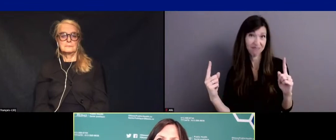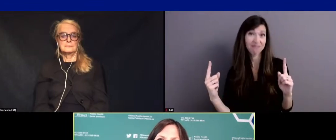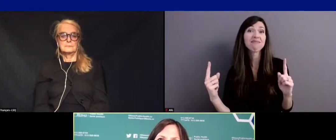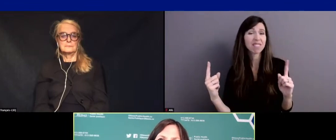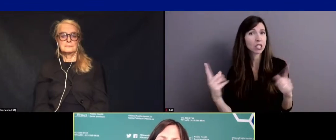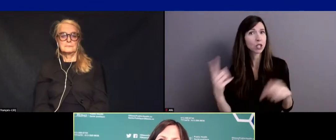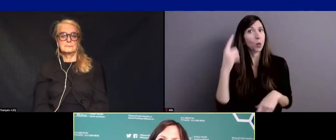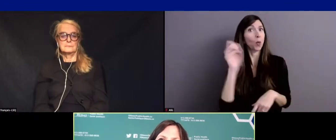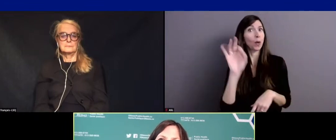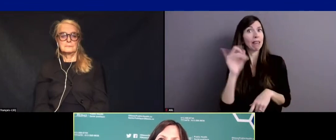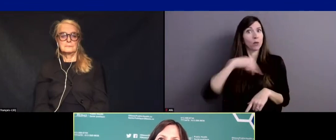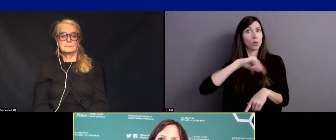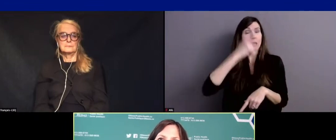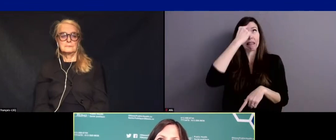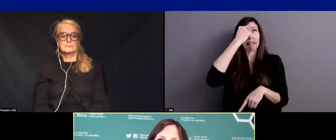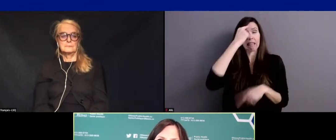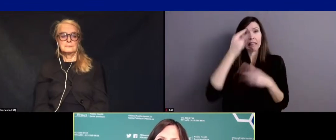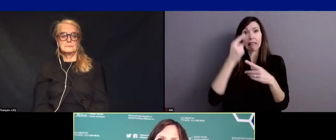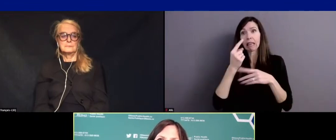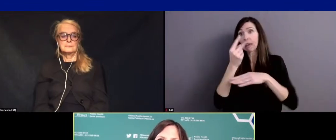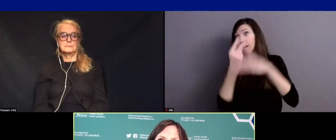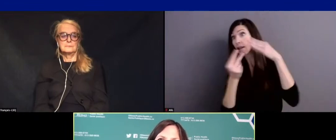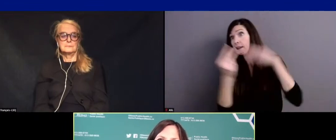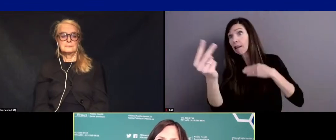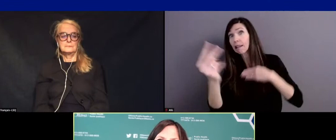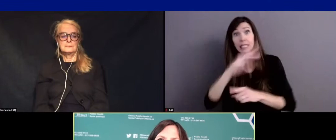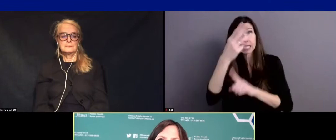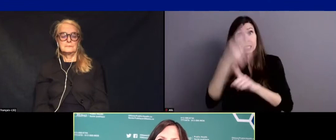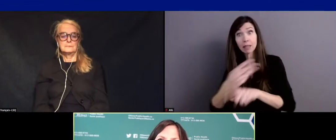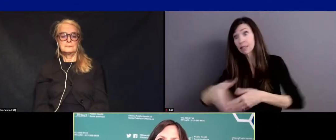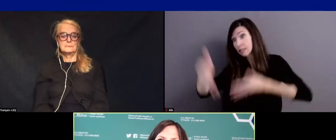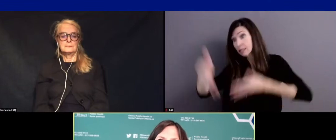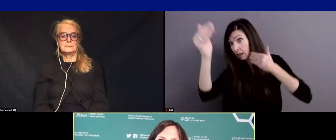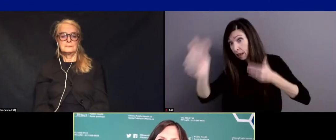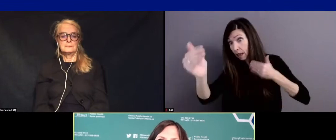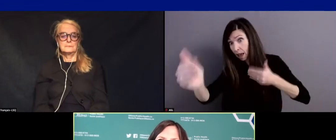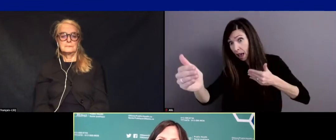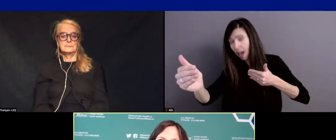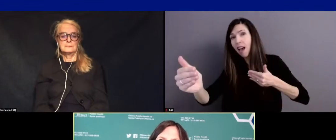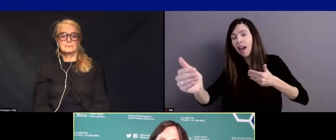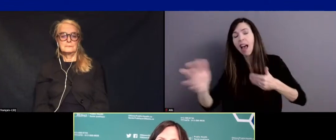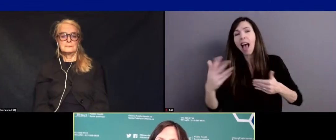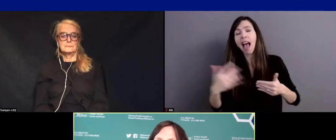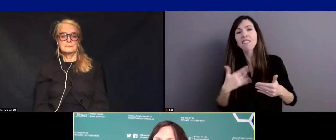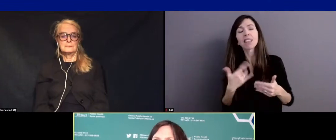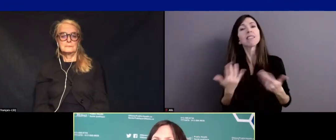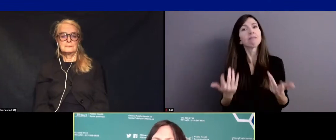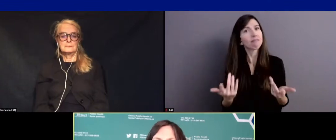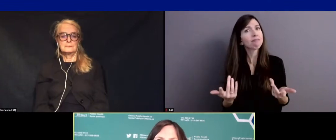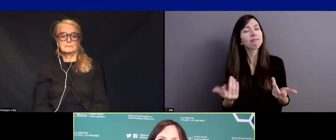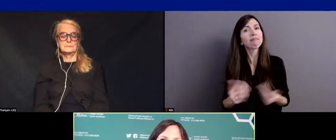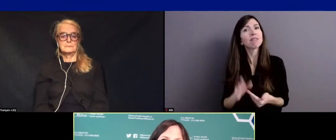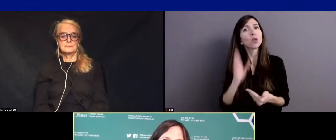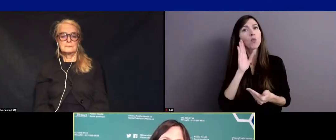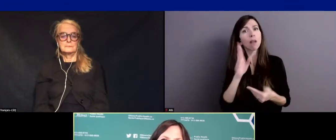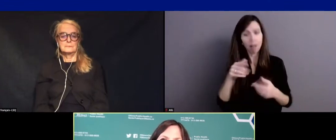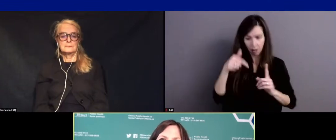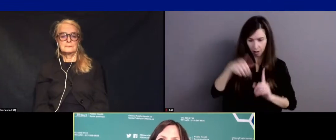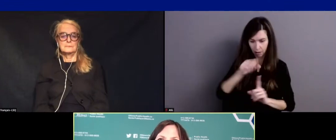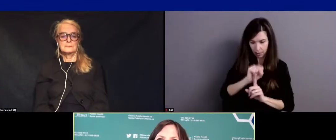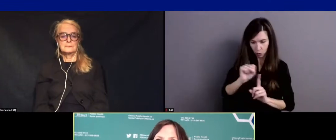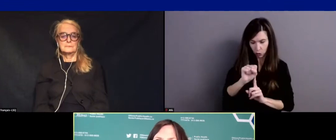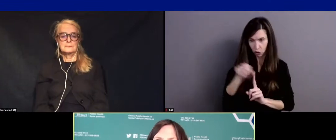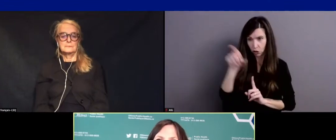longer horizon takes us past this time right now we're in of, this is allowed, that